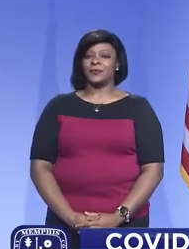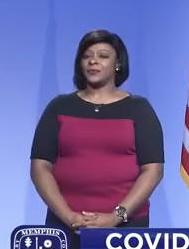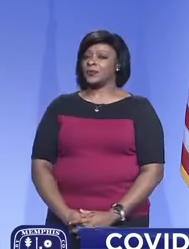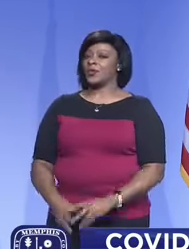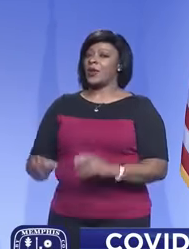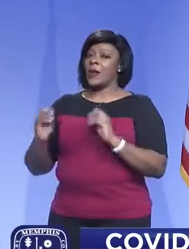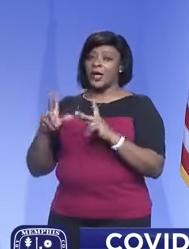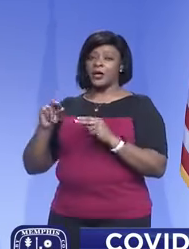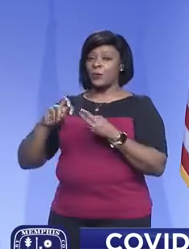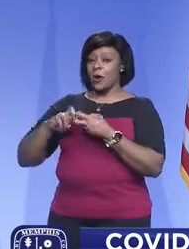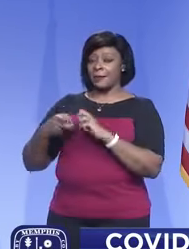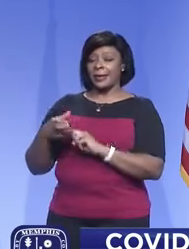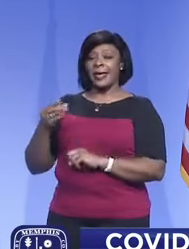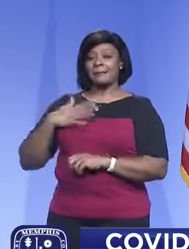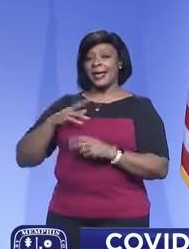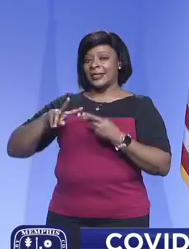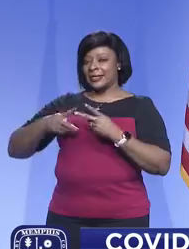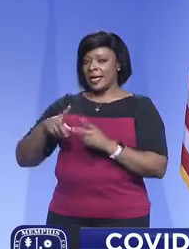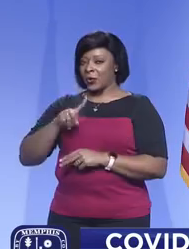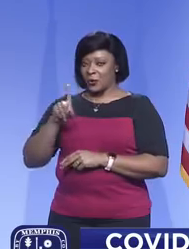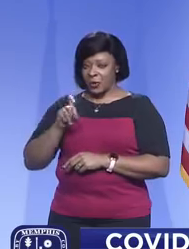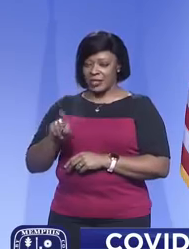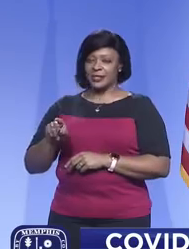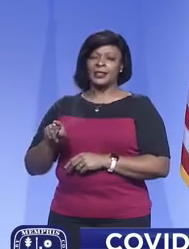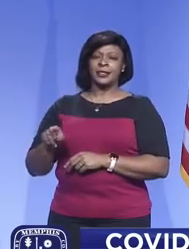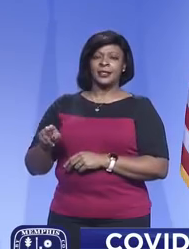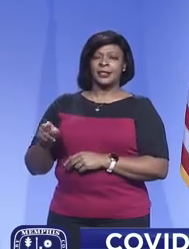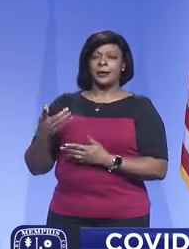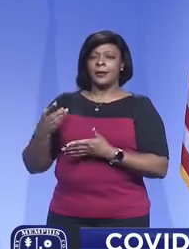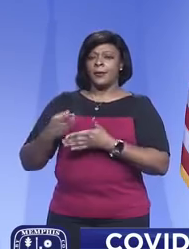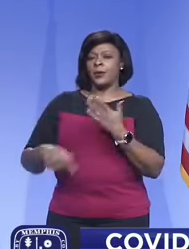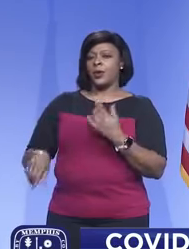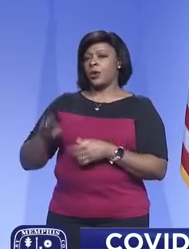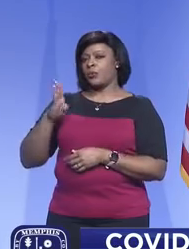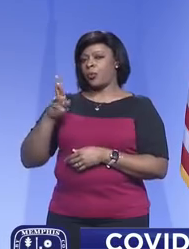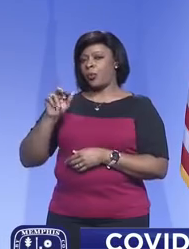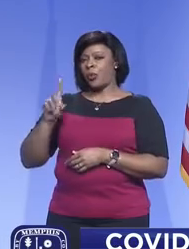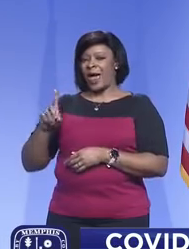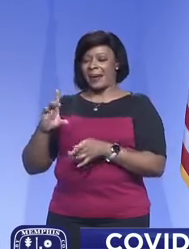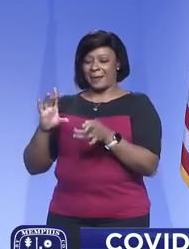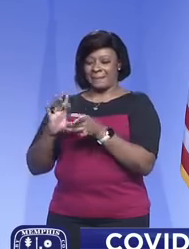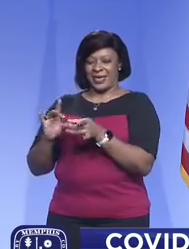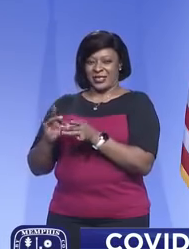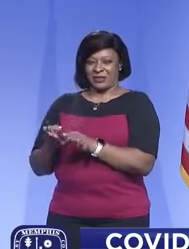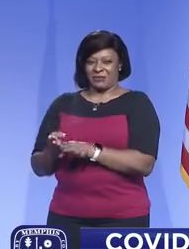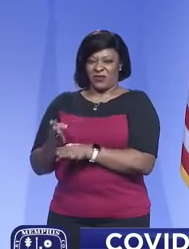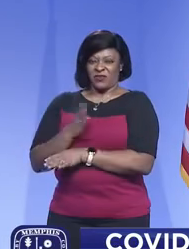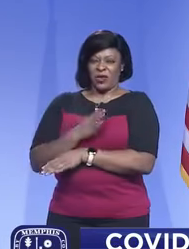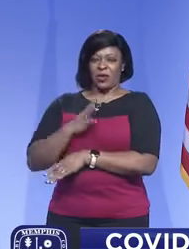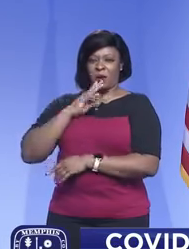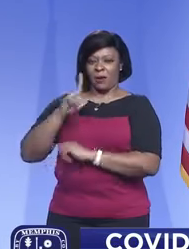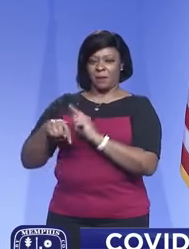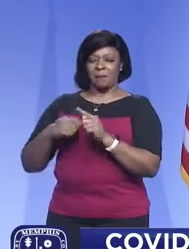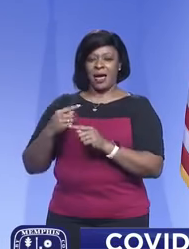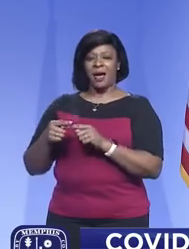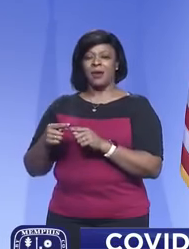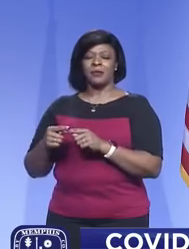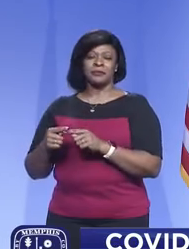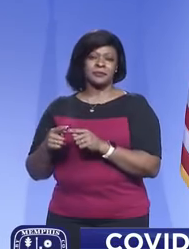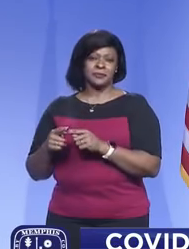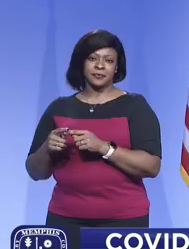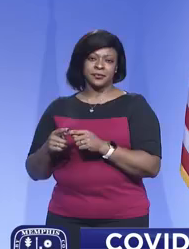Okay, no problem. And my second question, kind of what Brad was the subject that he talked about when it comes